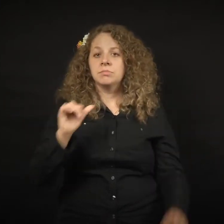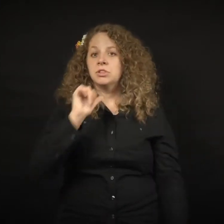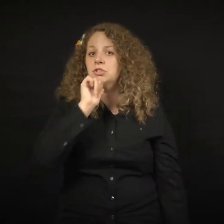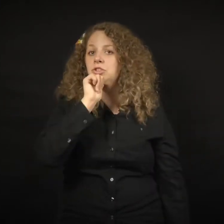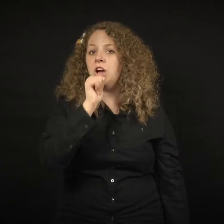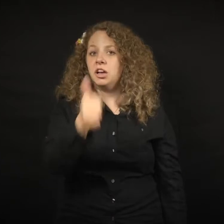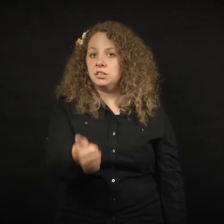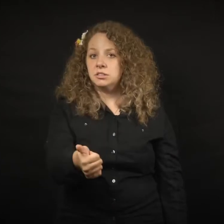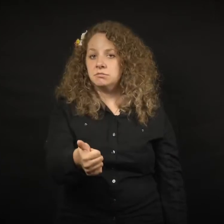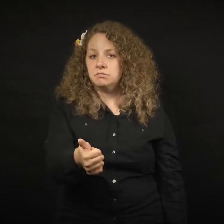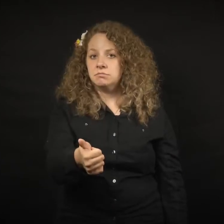Not.